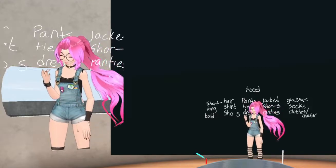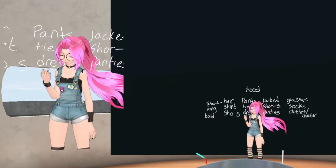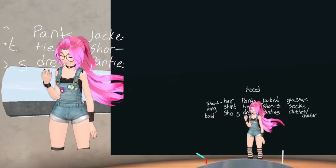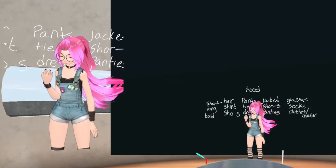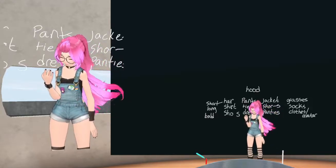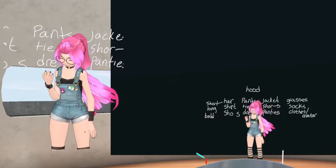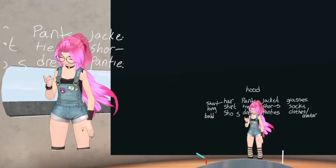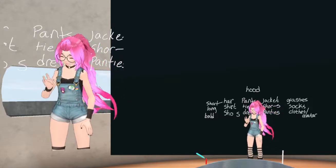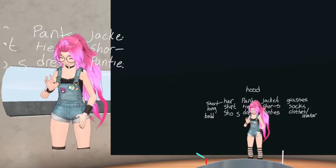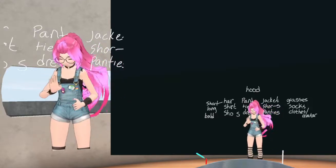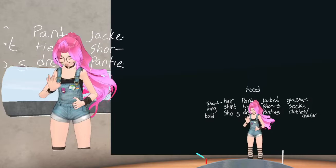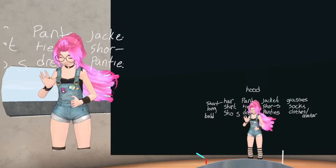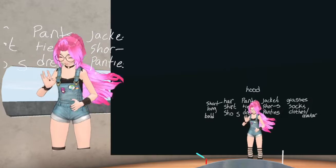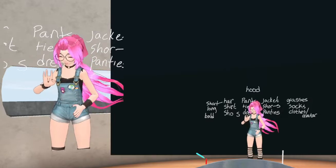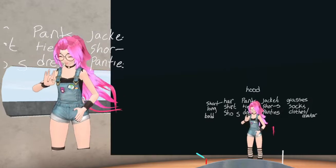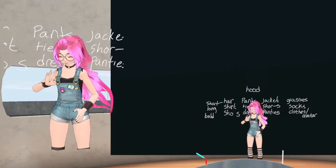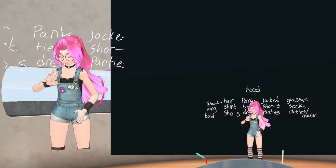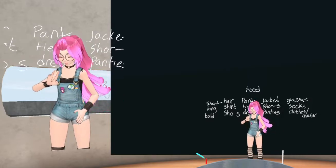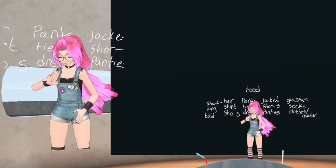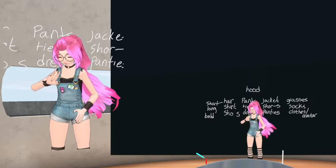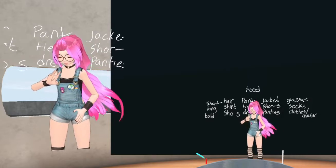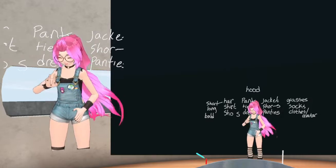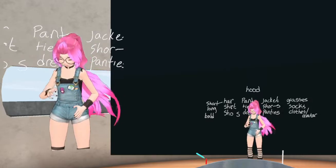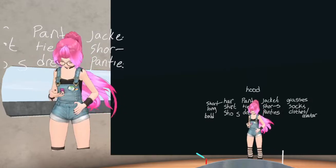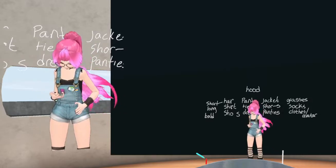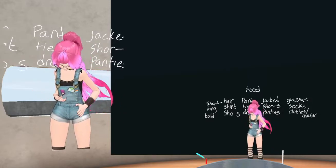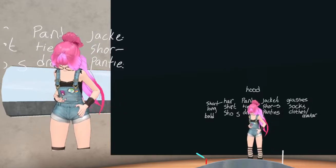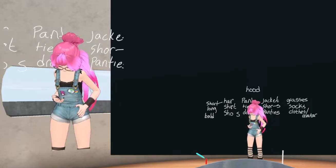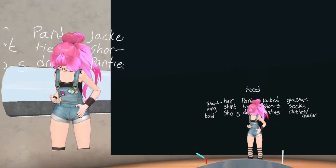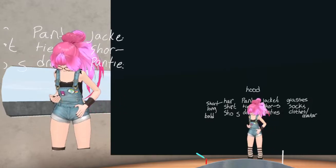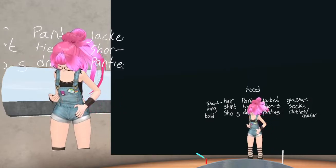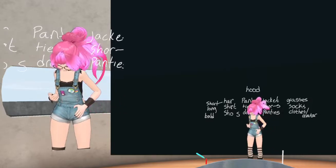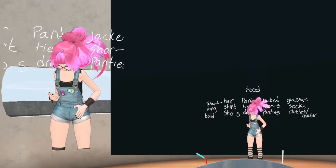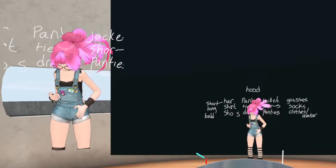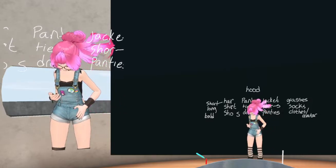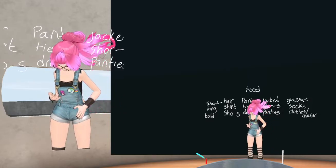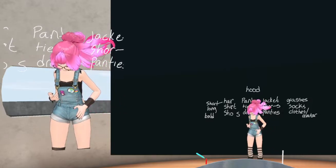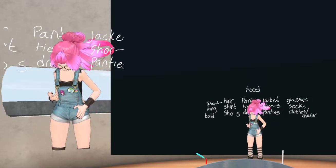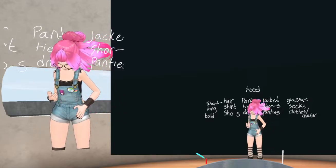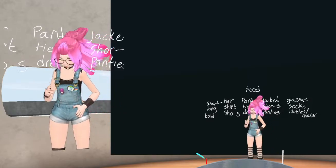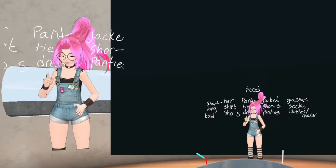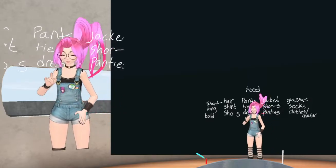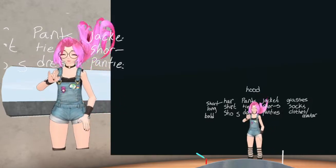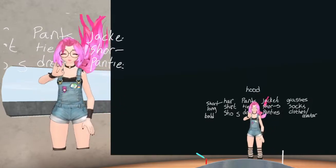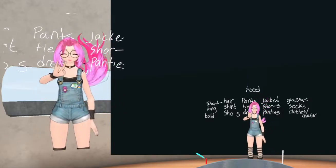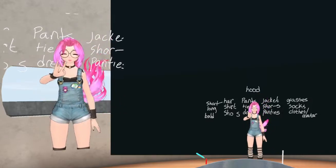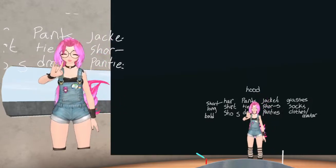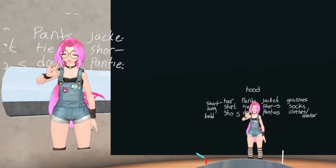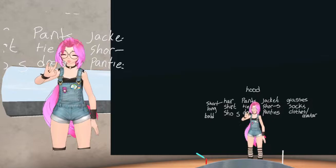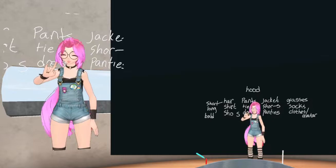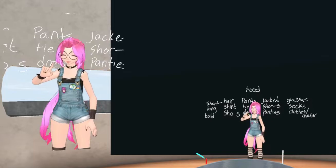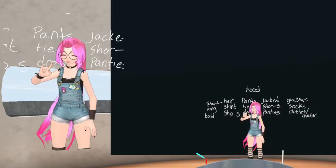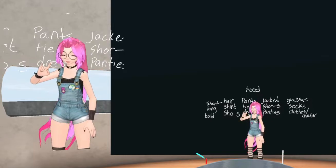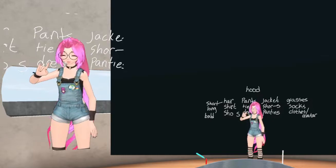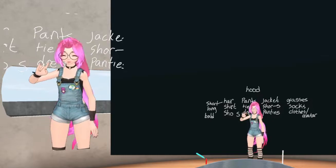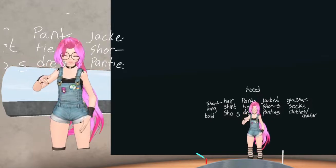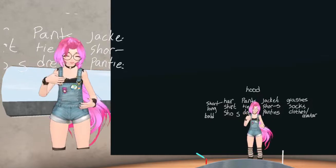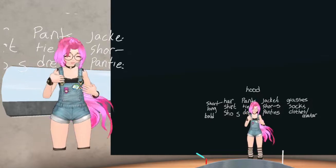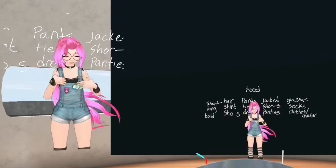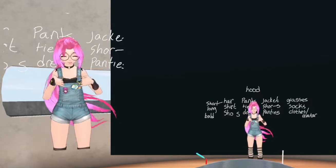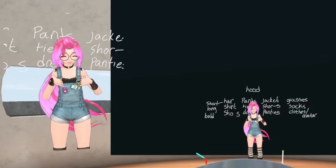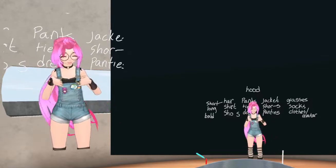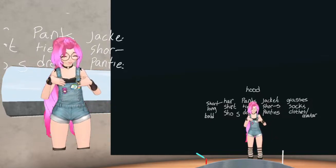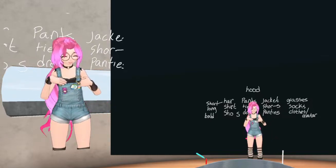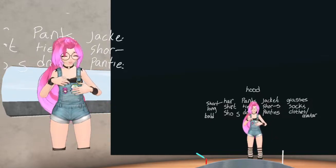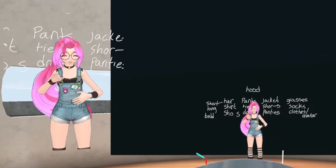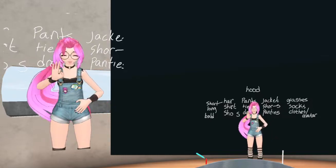that. Why would I'm doing rock and roll there. Hold on. There we go. So you could do a rock and roll if you don't